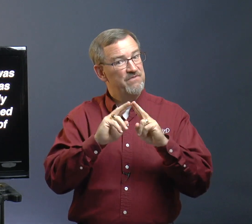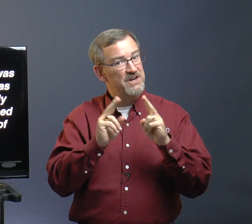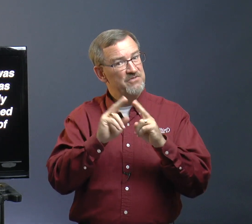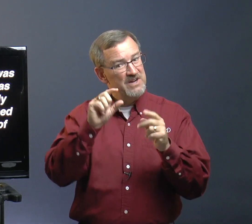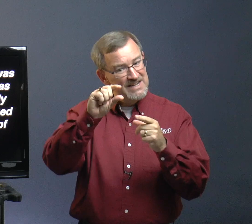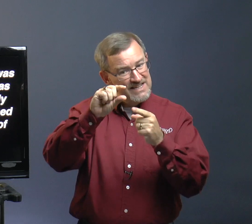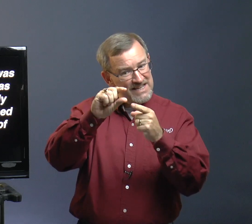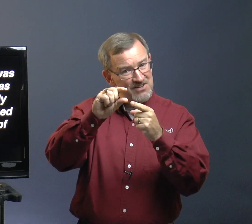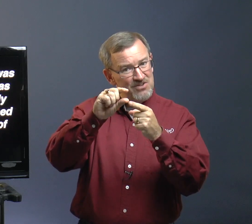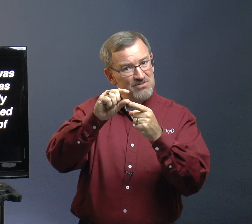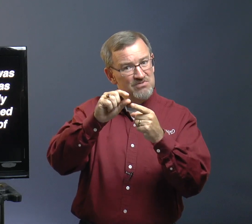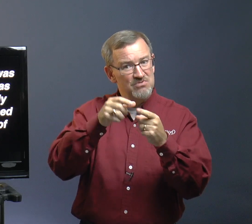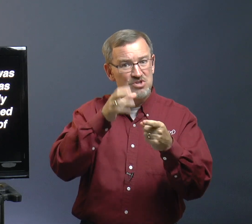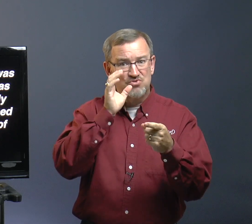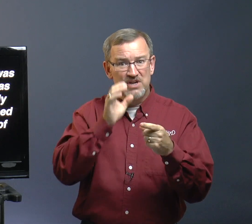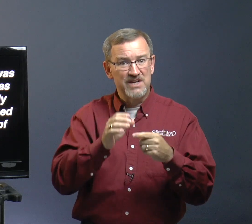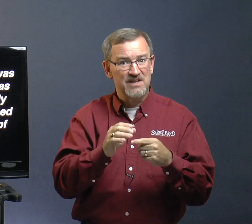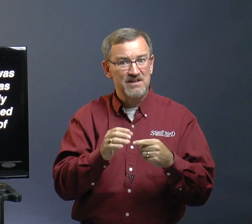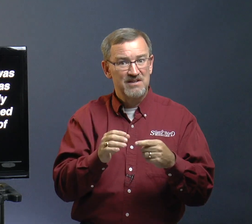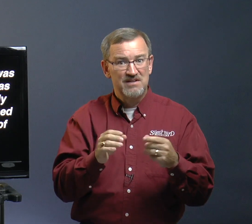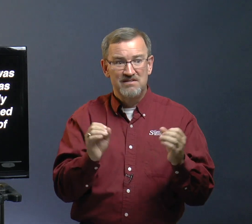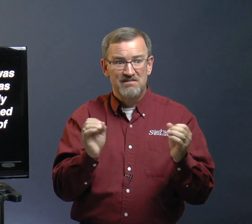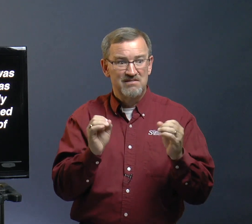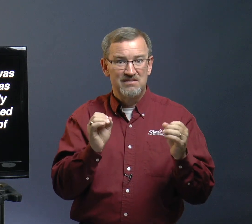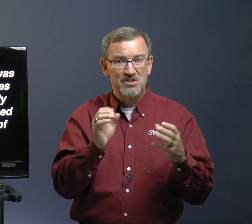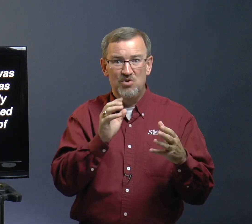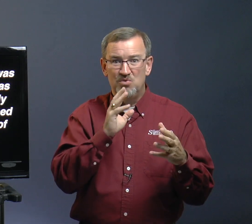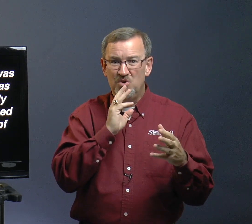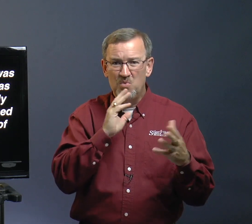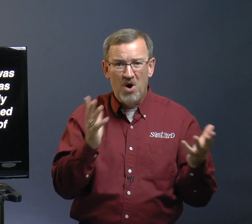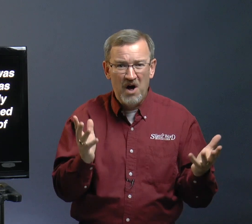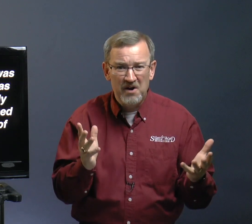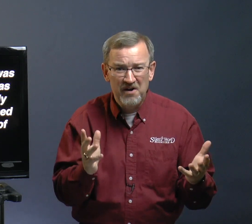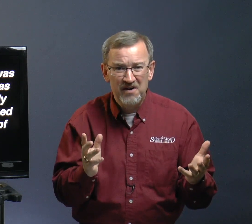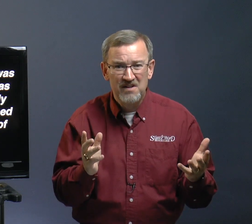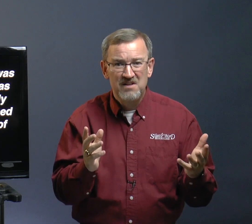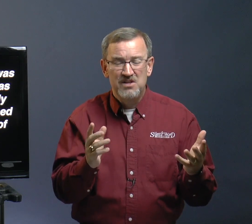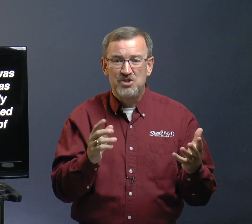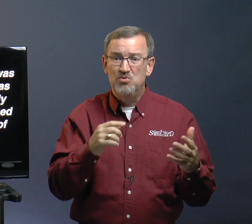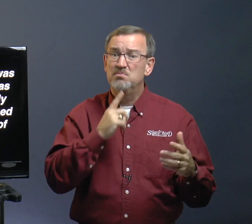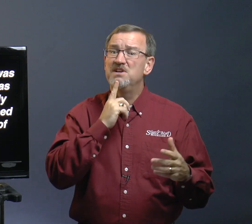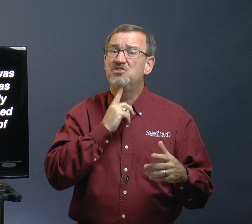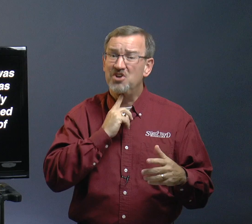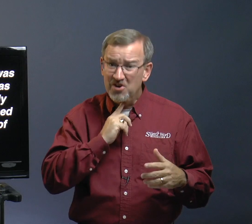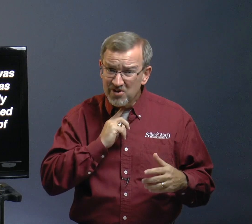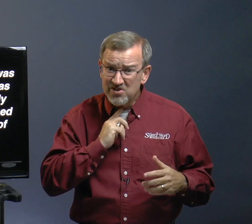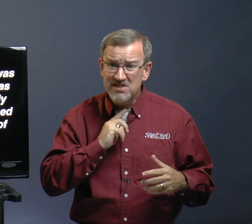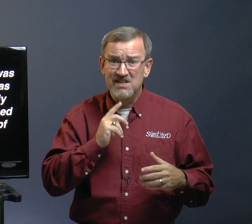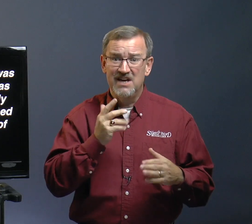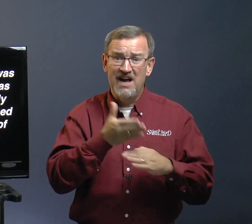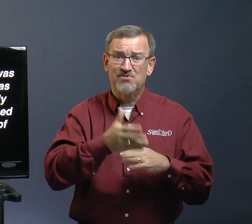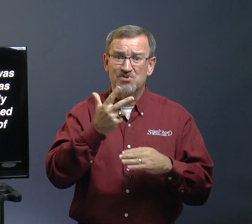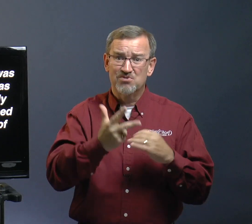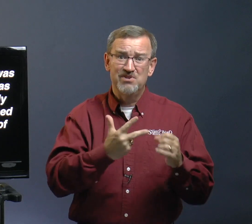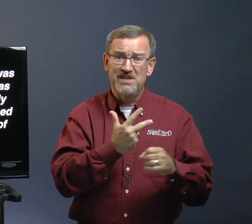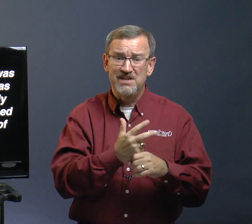very, very little to drink. No water. You would be thirsty after